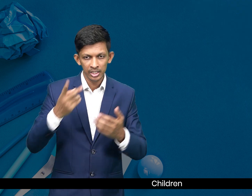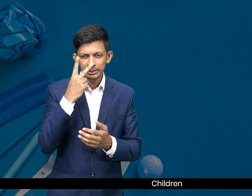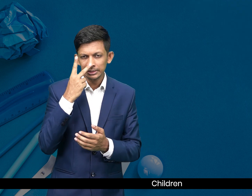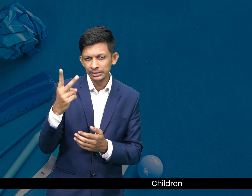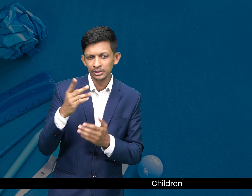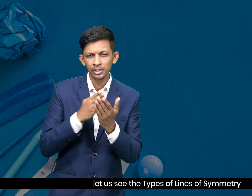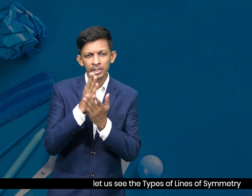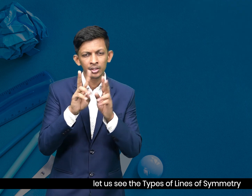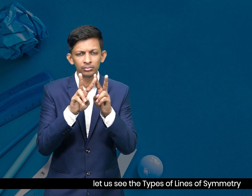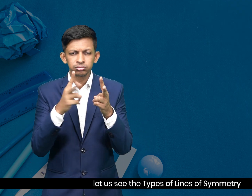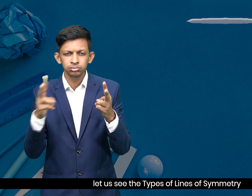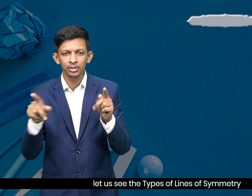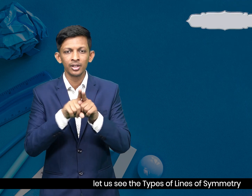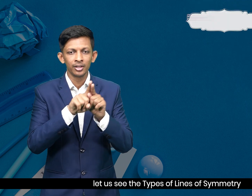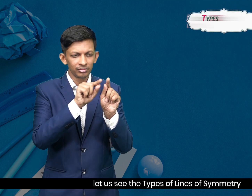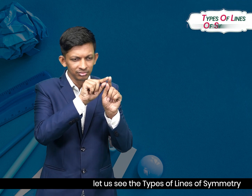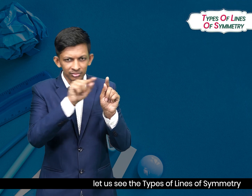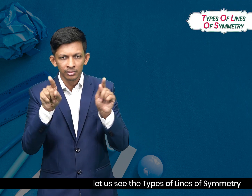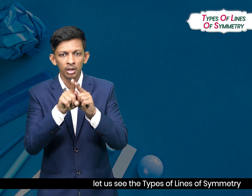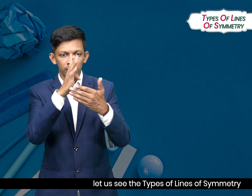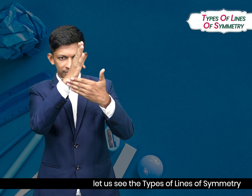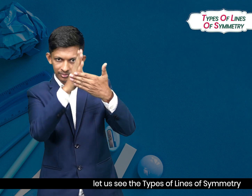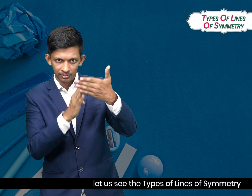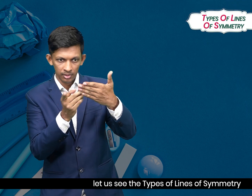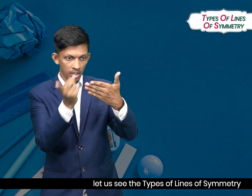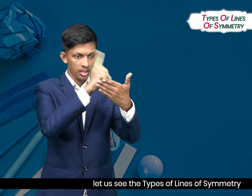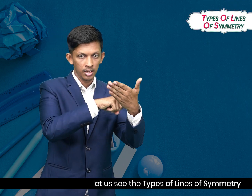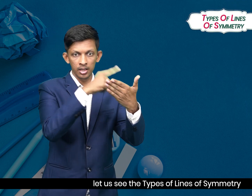Children, let us see the types of lines of symmetry.